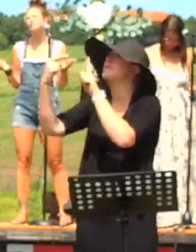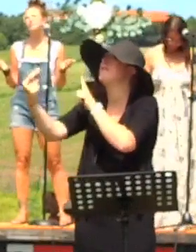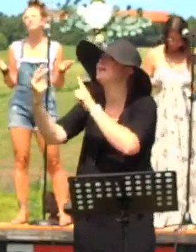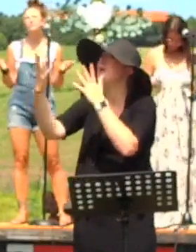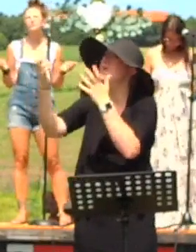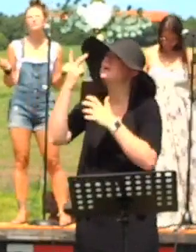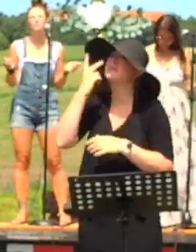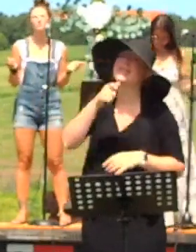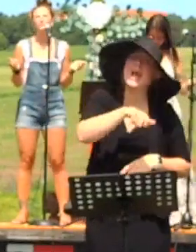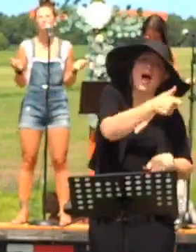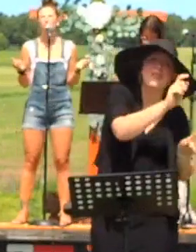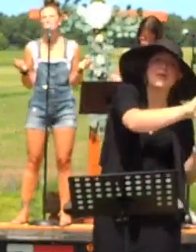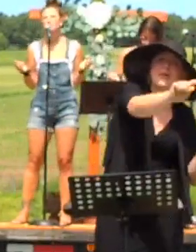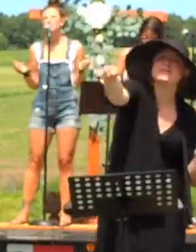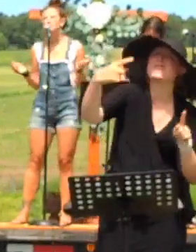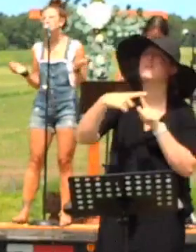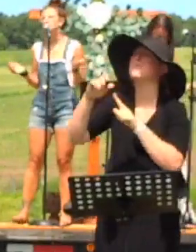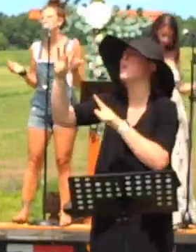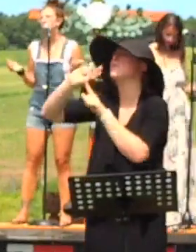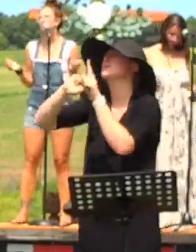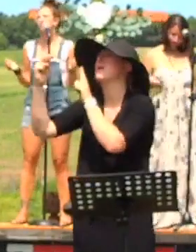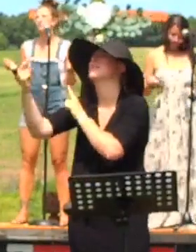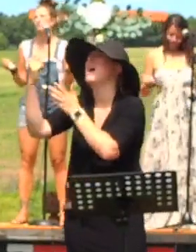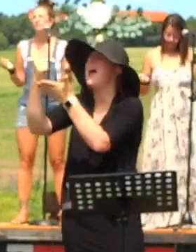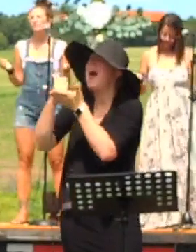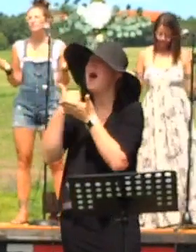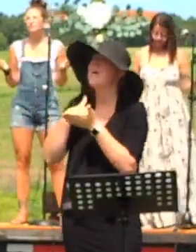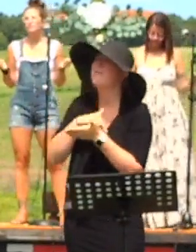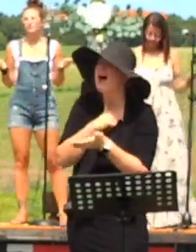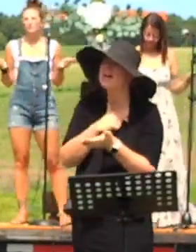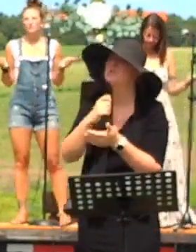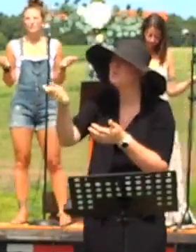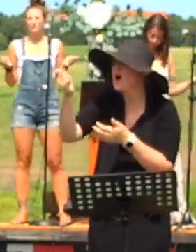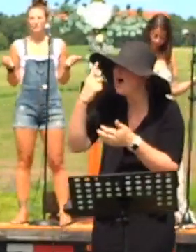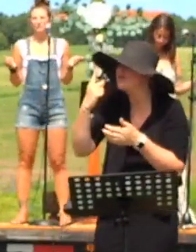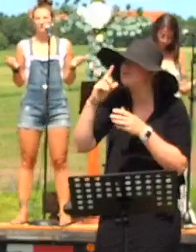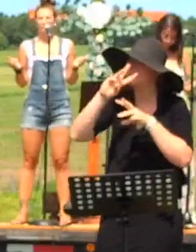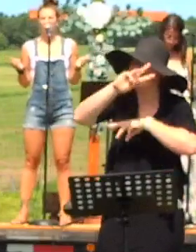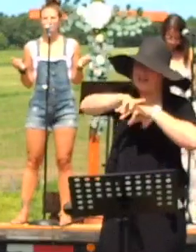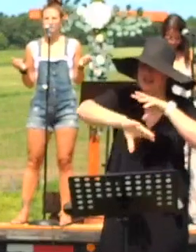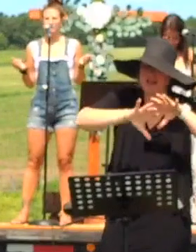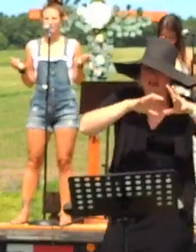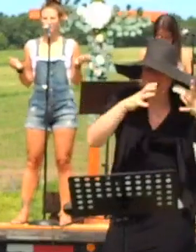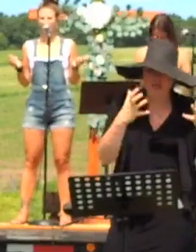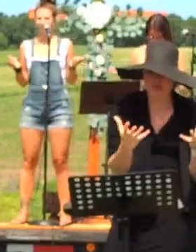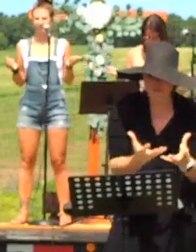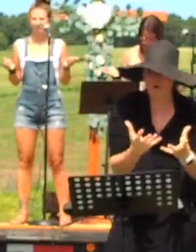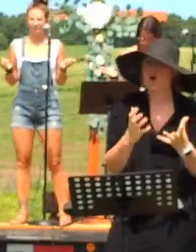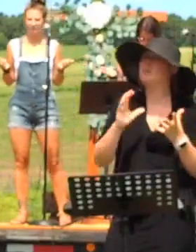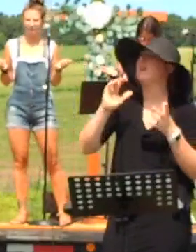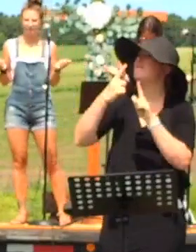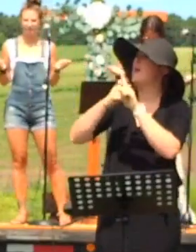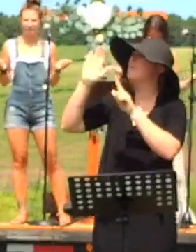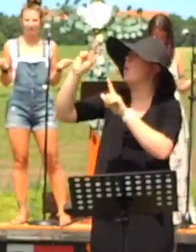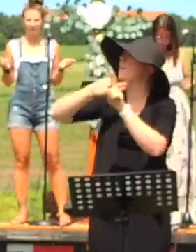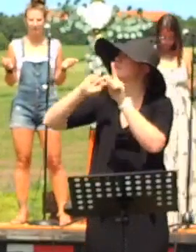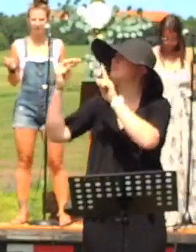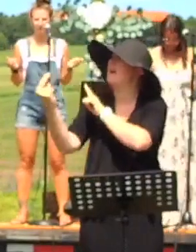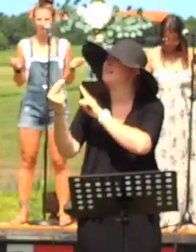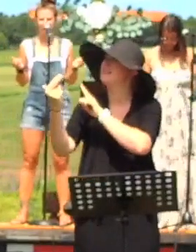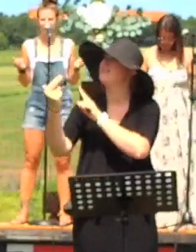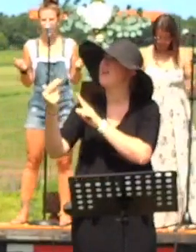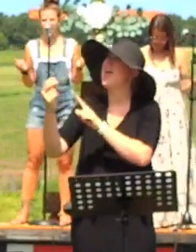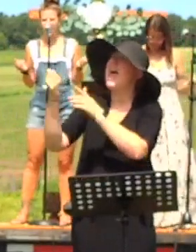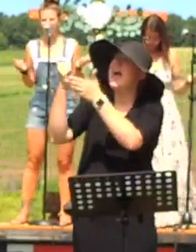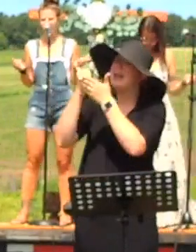eyes. So help us to do that, Lord. Help us to understand the things of this world as you see them, and put our lives in that